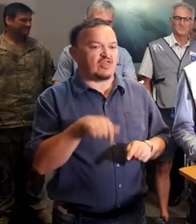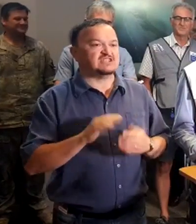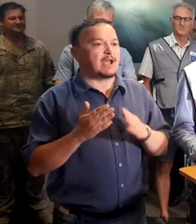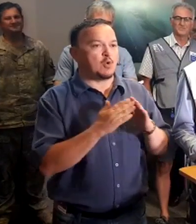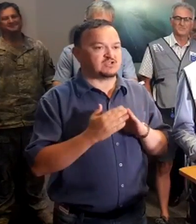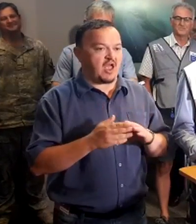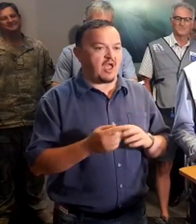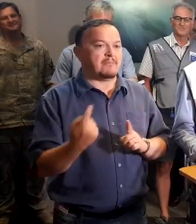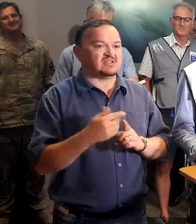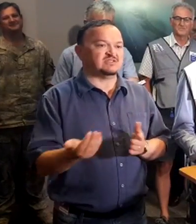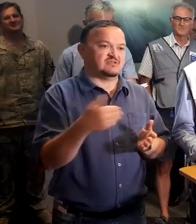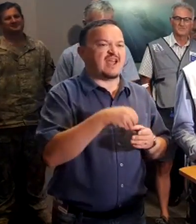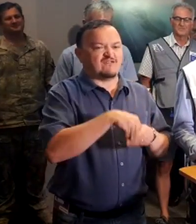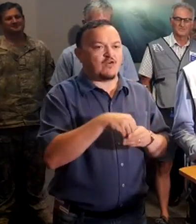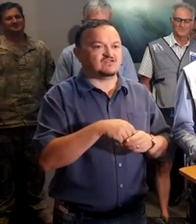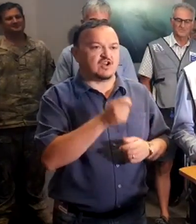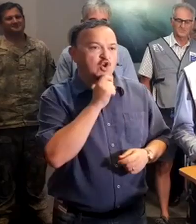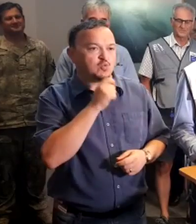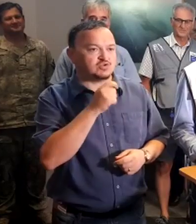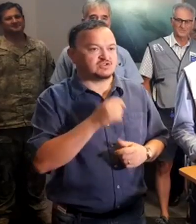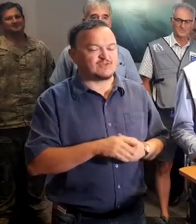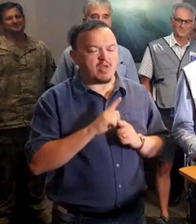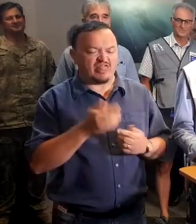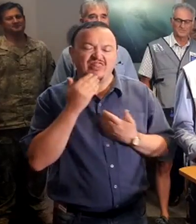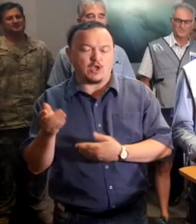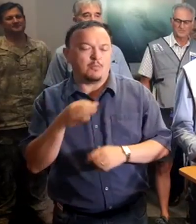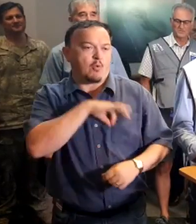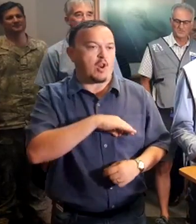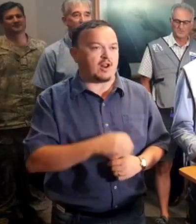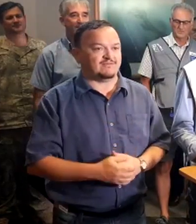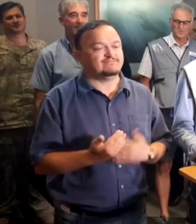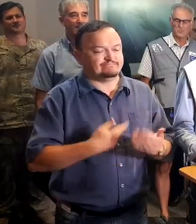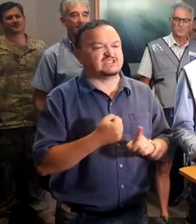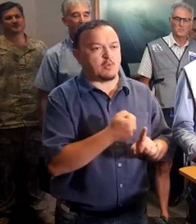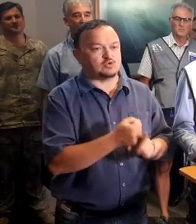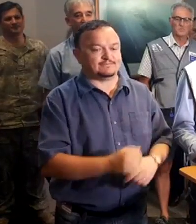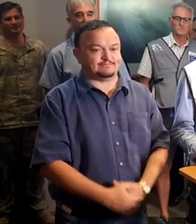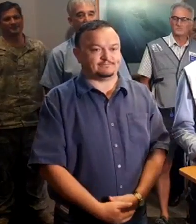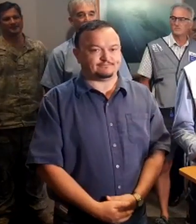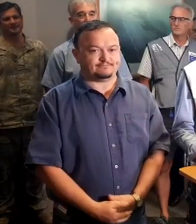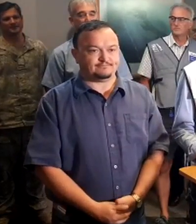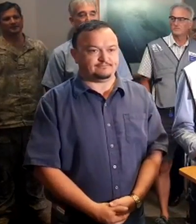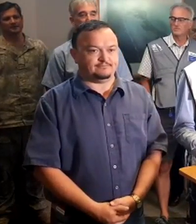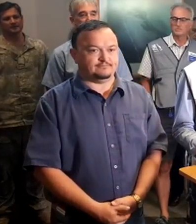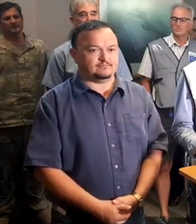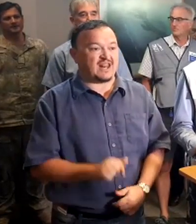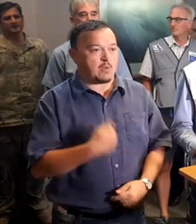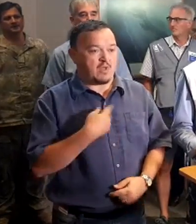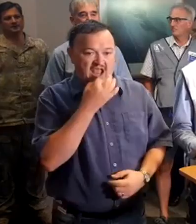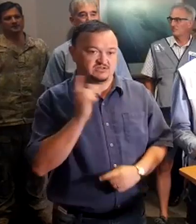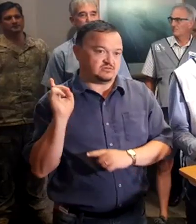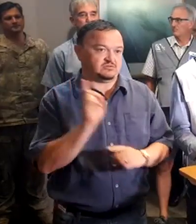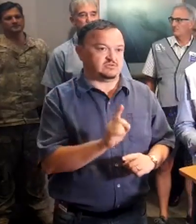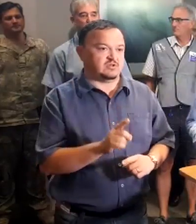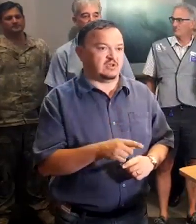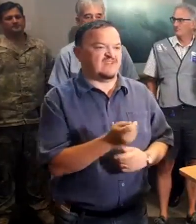community and media briefings, and I thank him for his ongoing support. I'd like now to invite Fire and Emergency New Zealand to